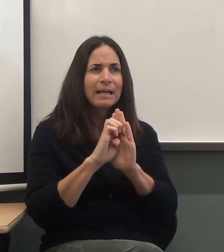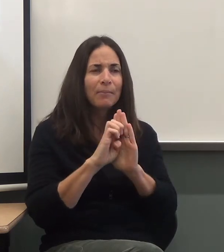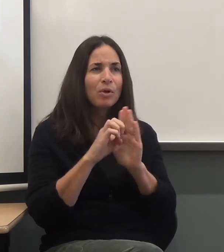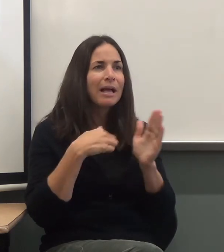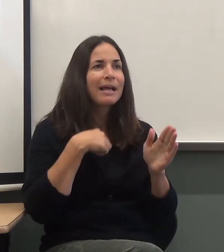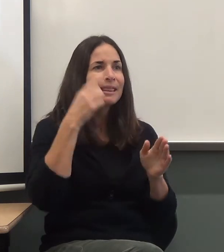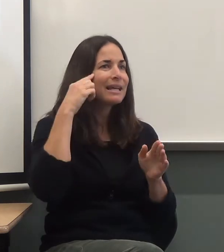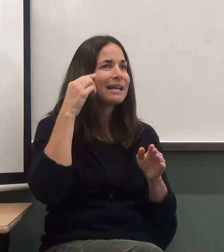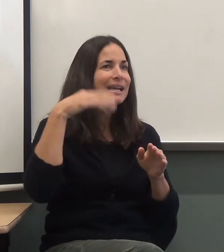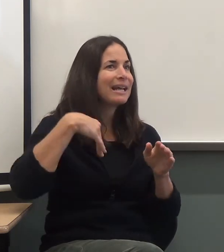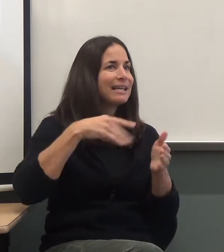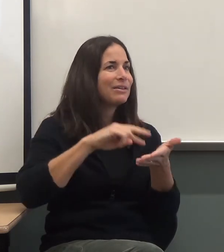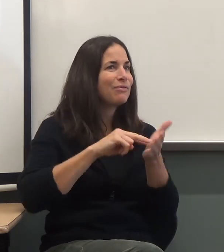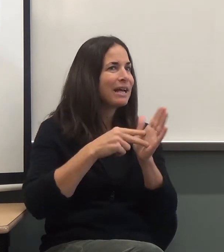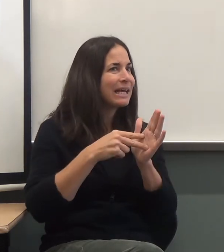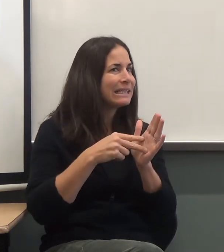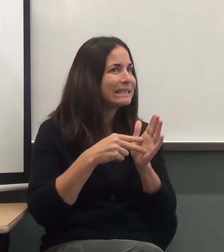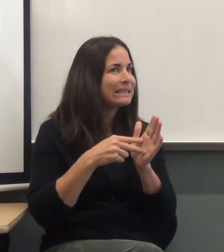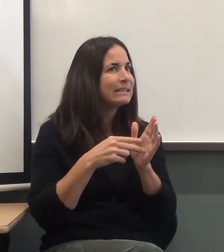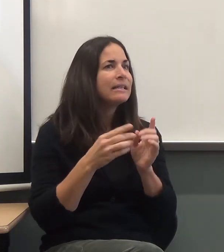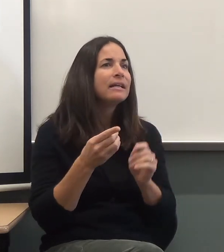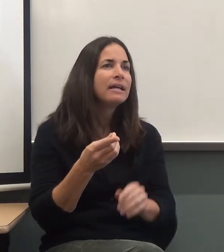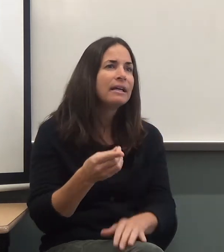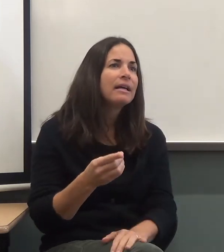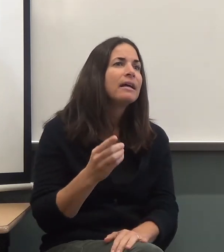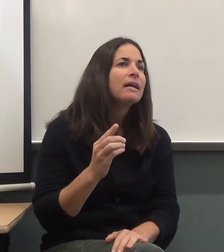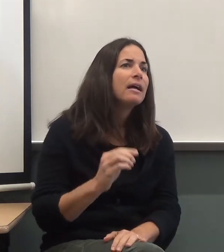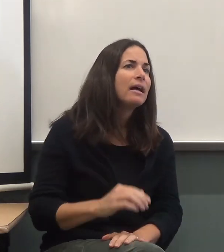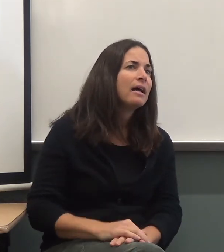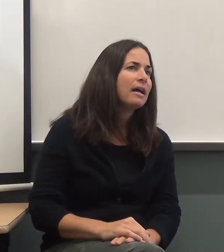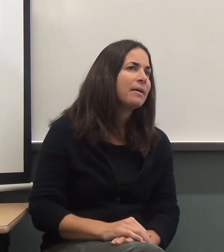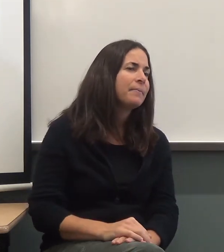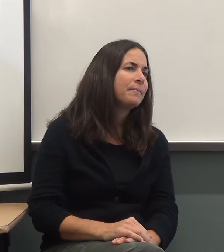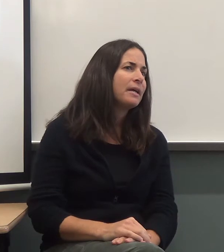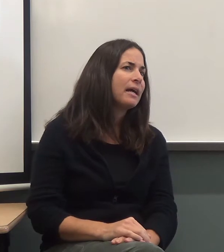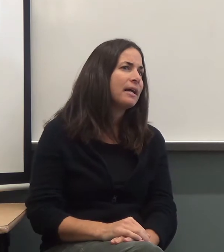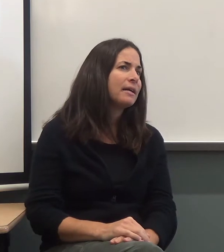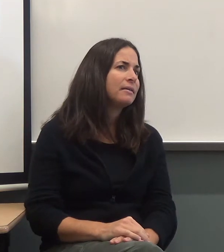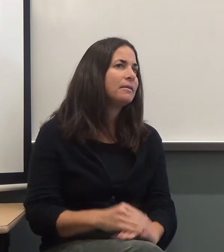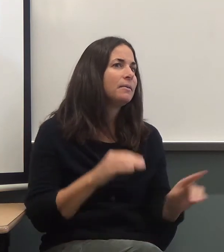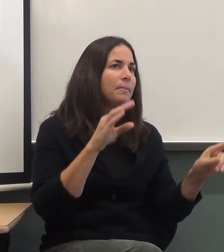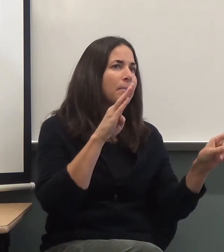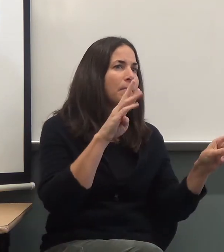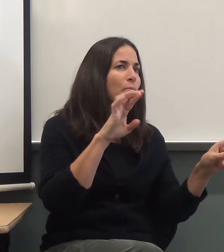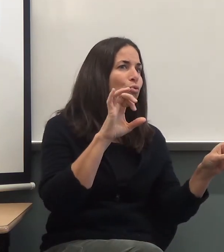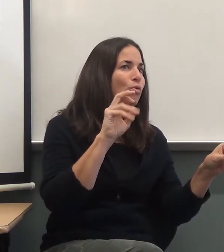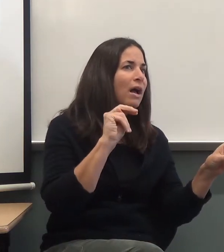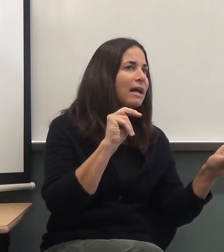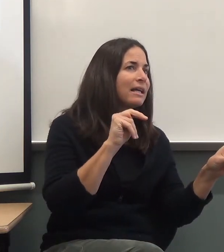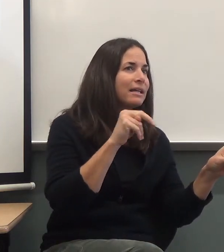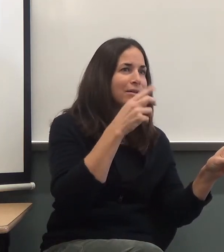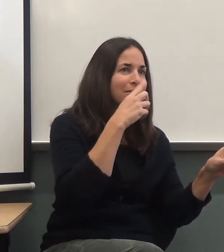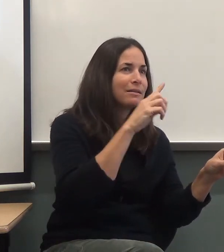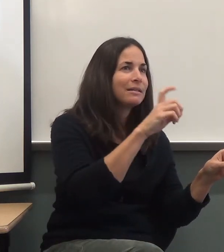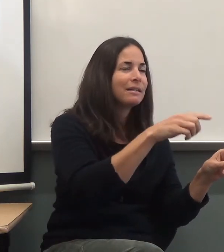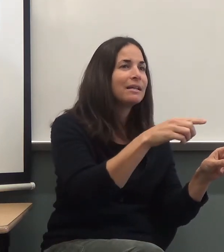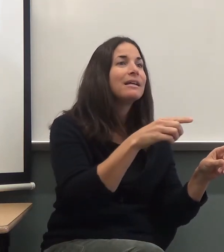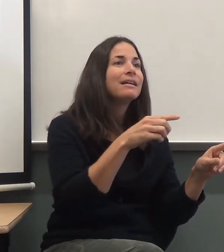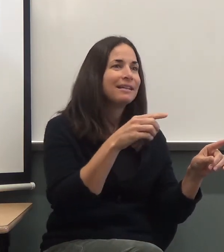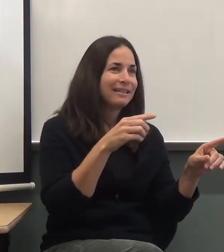it. What does an explanation sentence actually do, Brian? You are relating your explanation sentence to